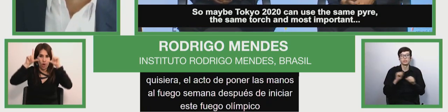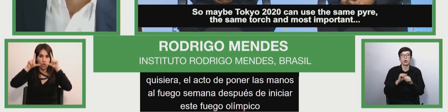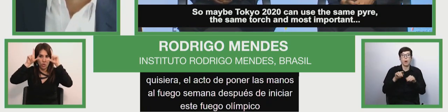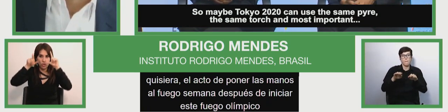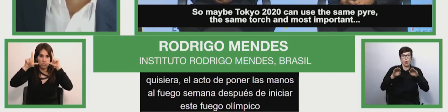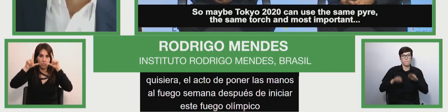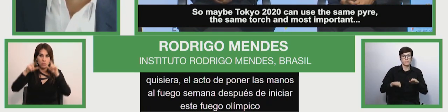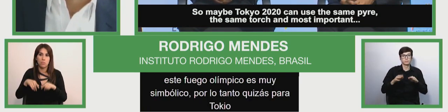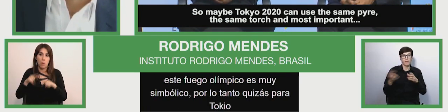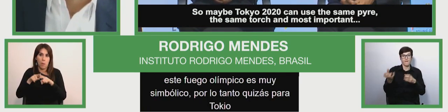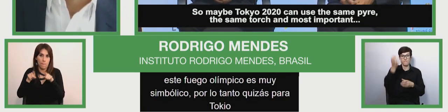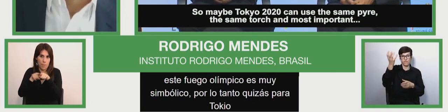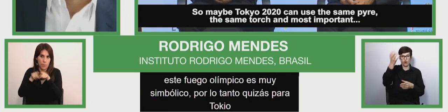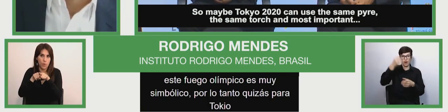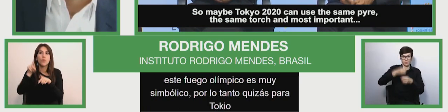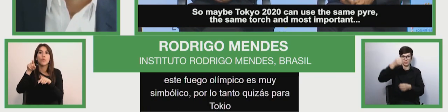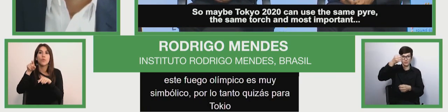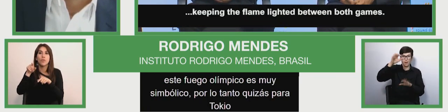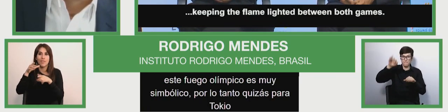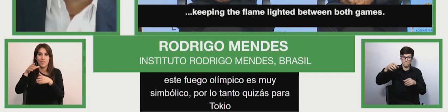Thank you.